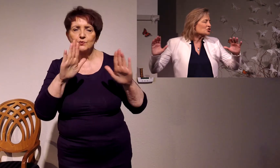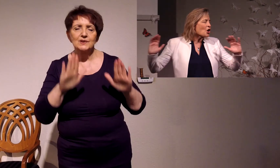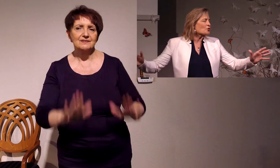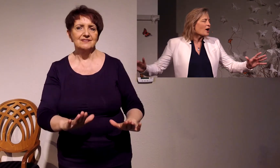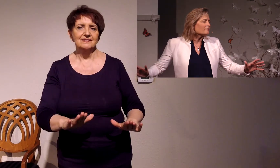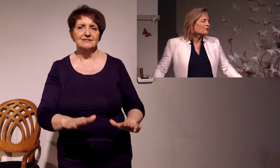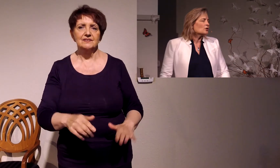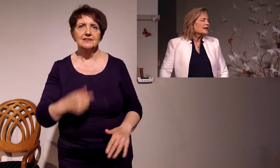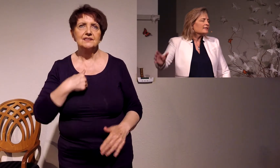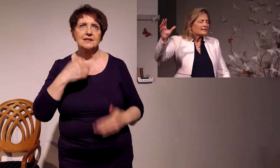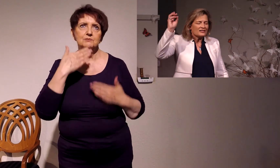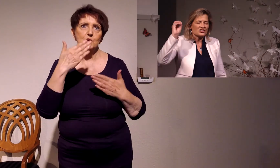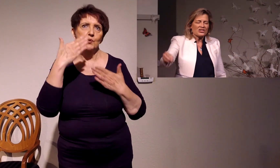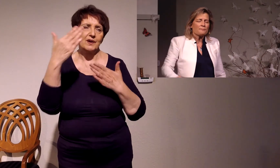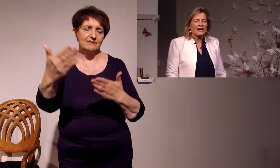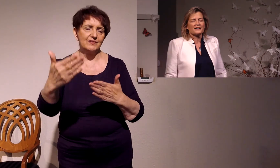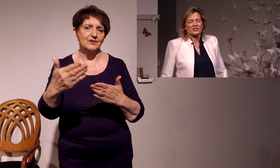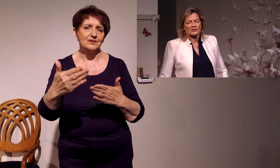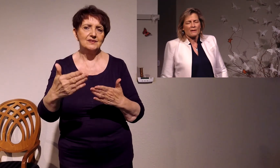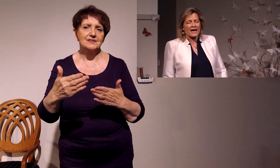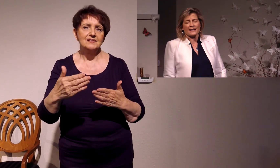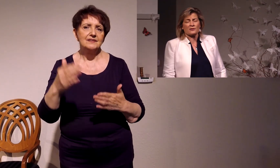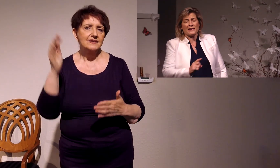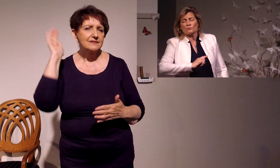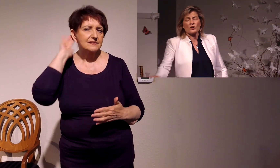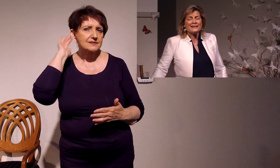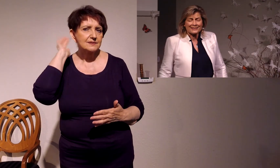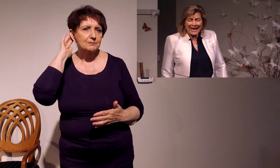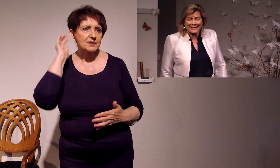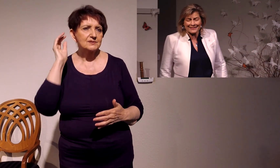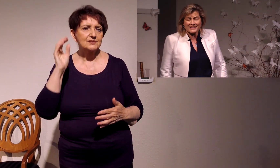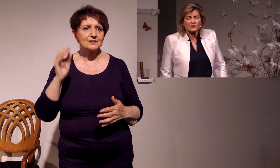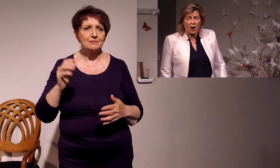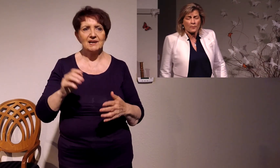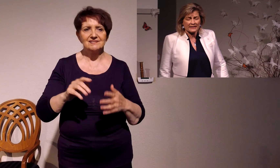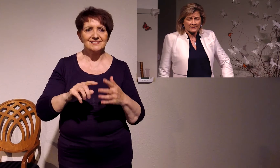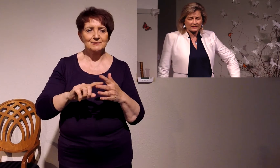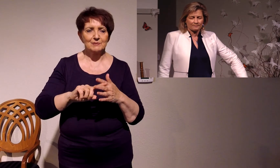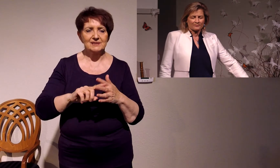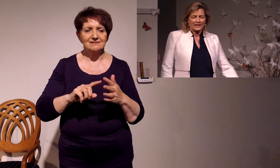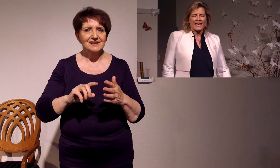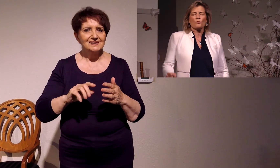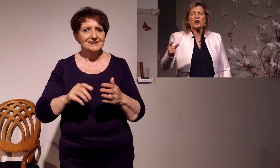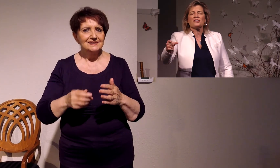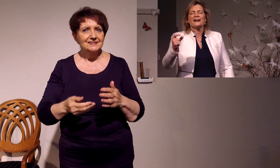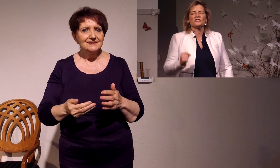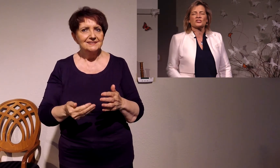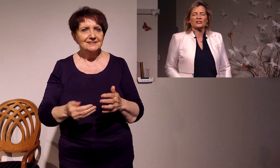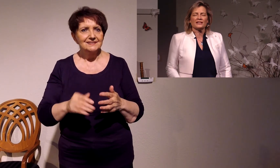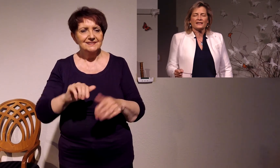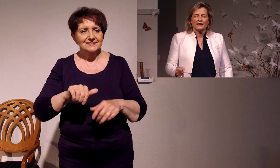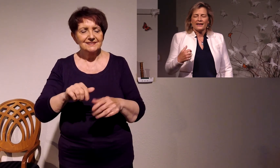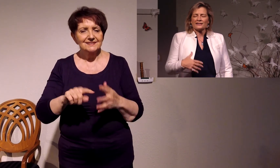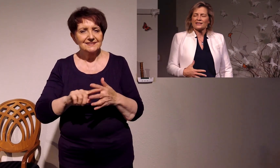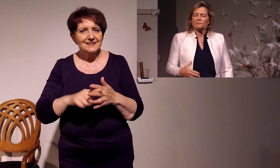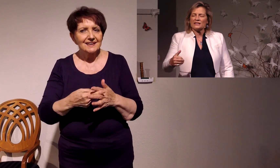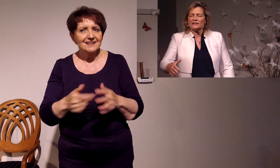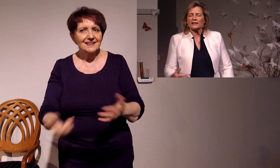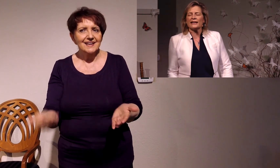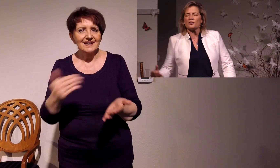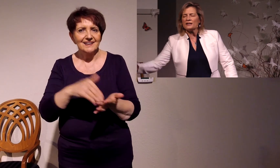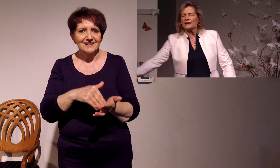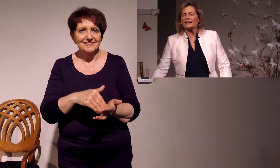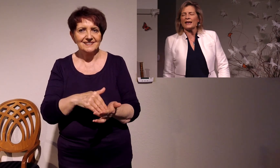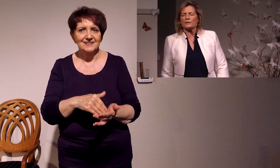I'm so grateful that the subconscious mind has been reset in this moment. And we're consciously